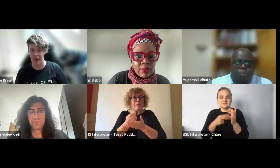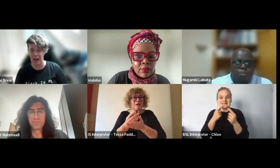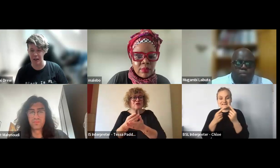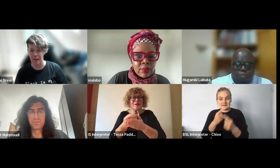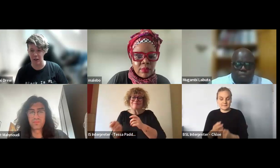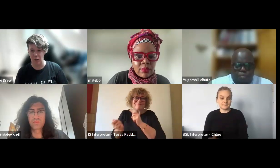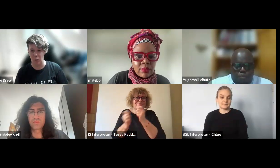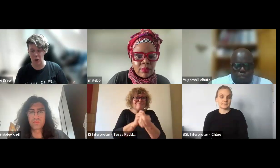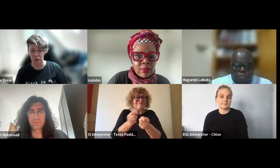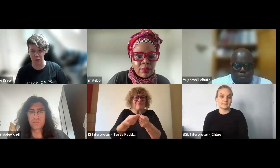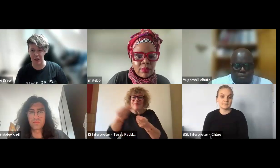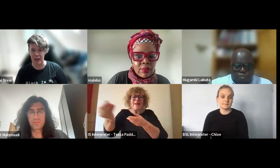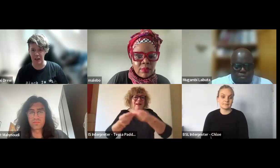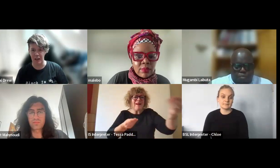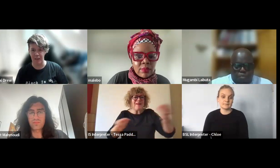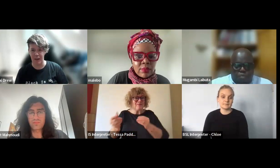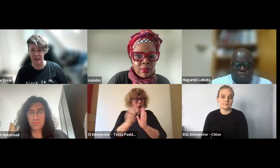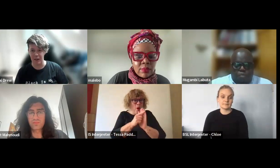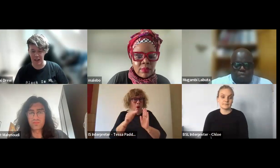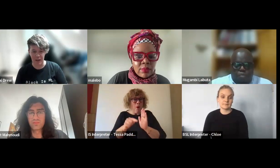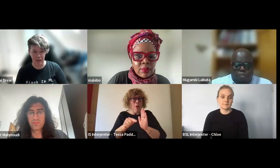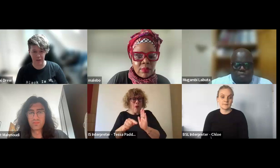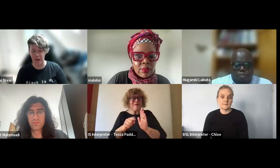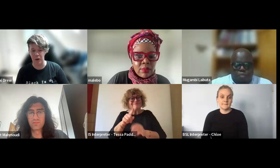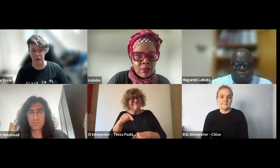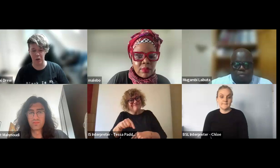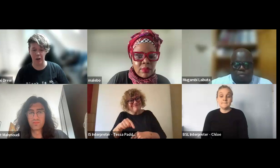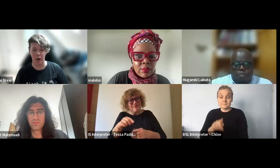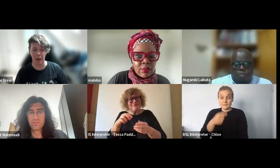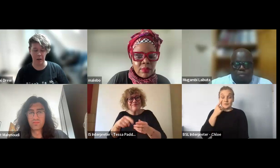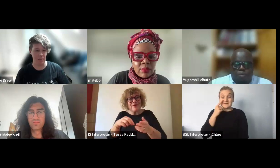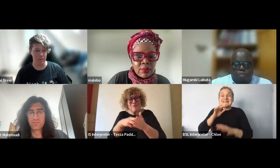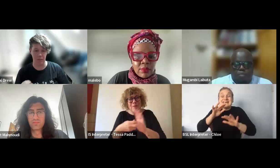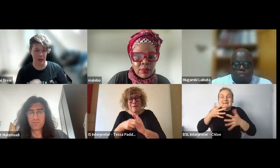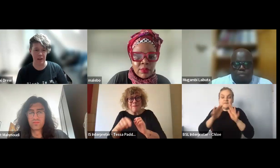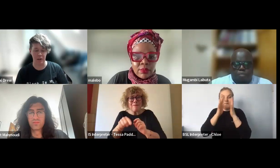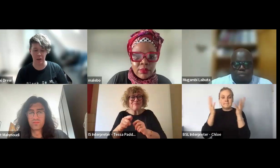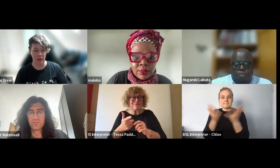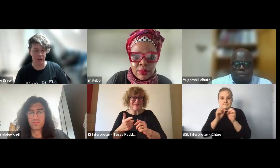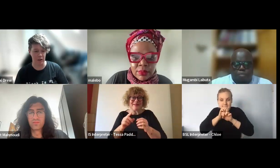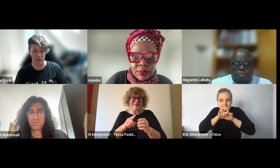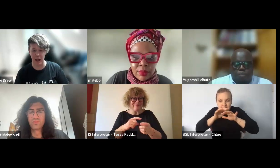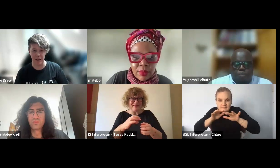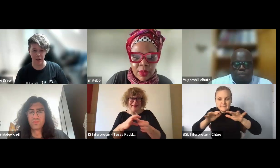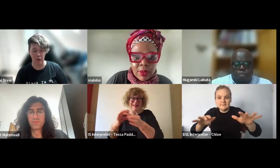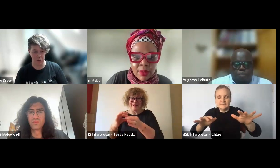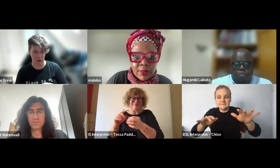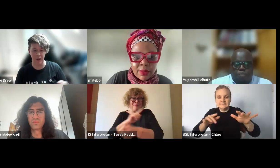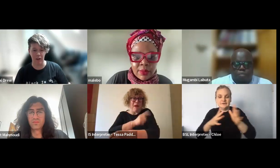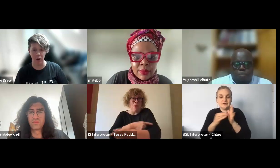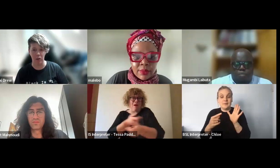dynamic. And what you will see is that even if that were to spread globally, that states and unions such as the